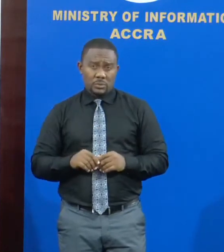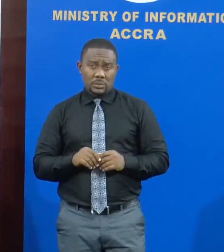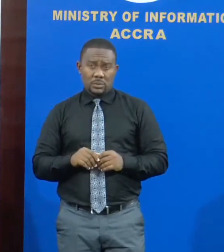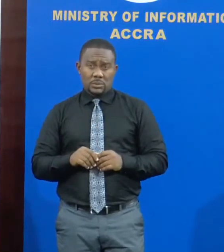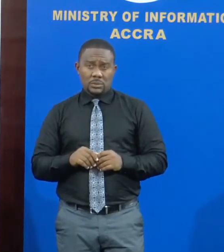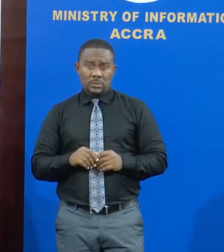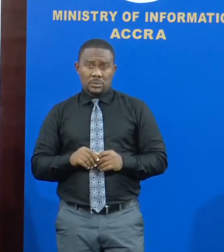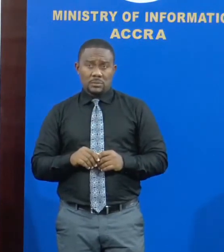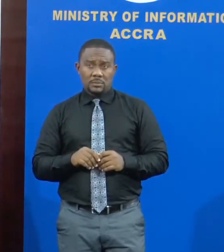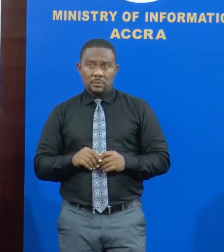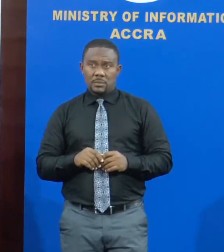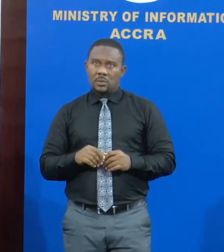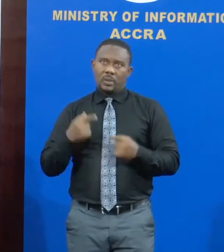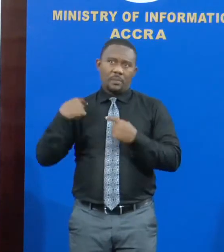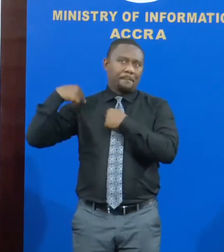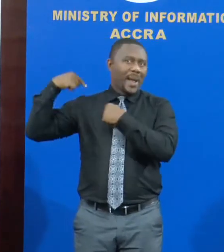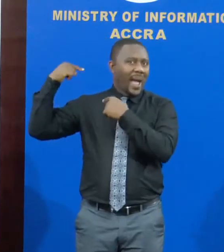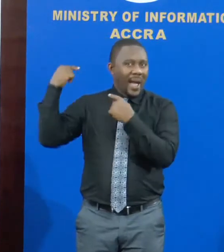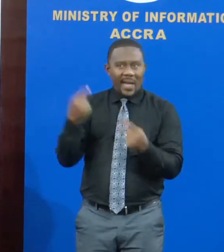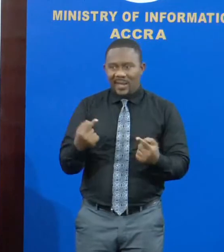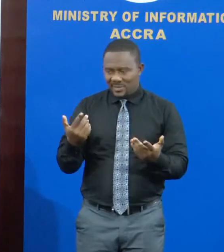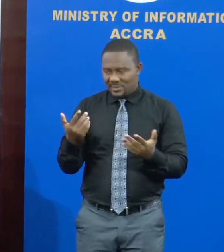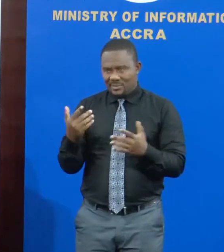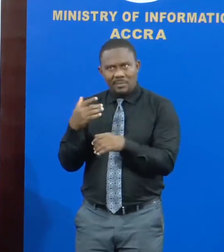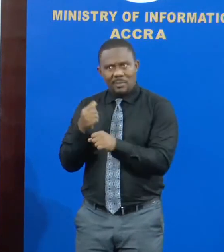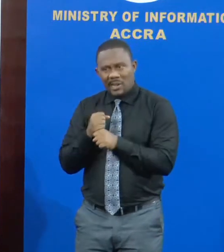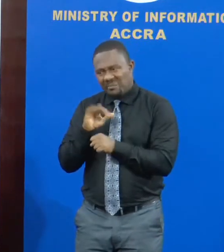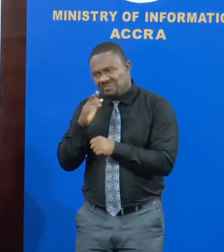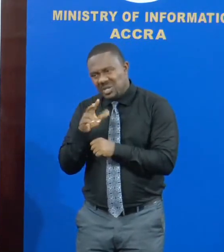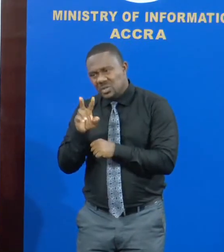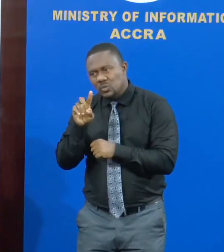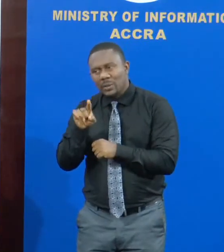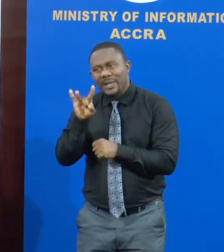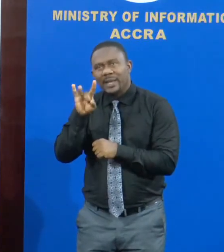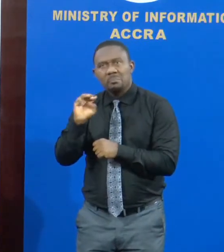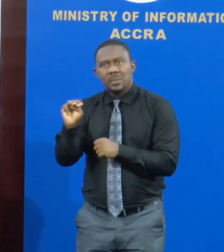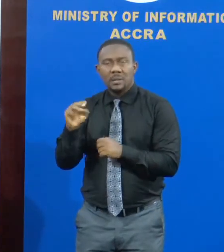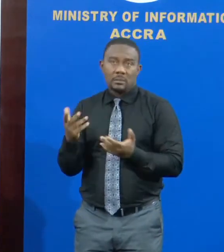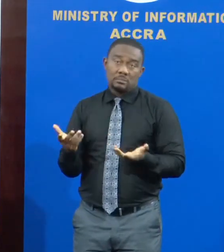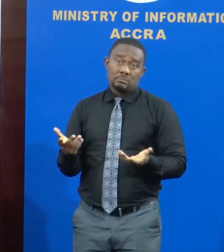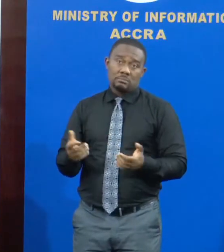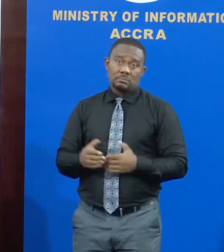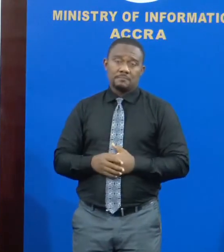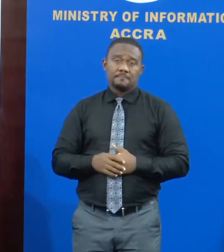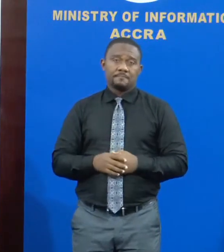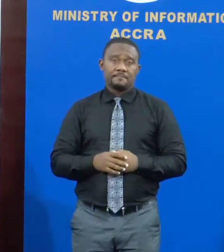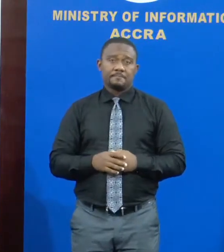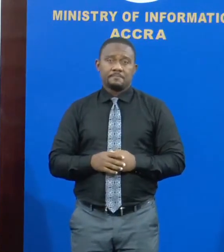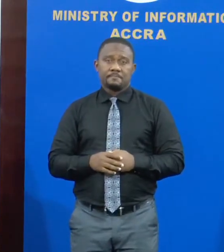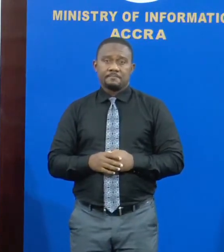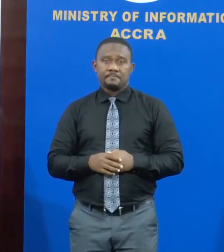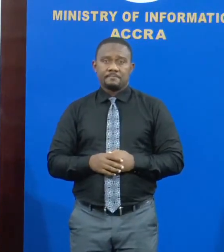something that we've taken years to get only about 2.8 million records.